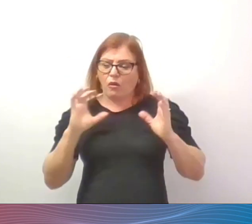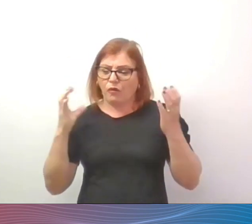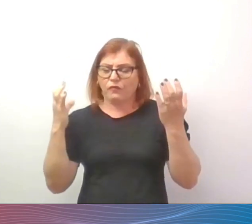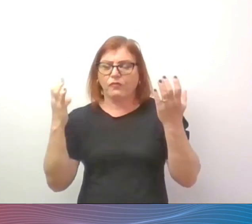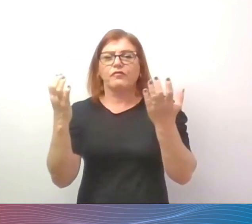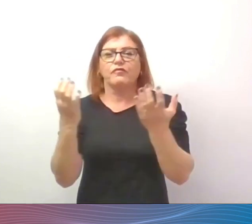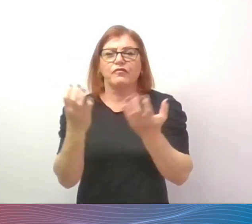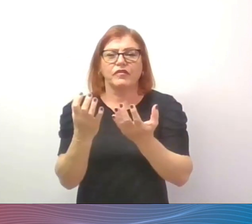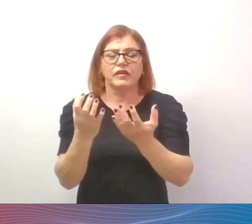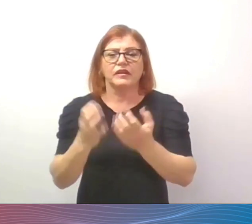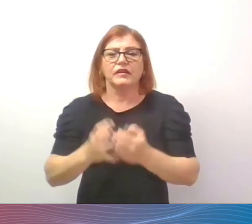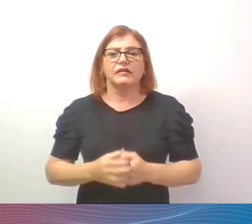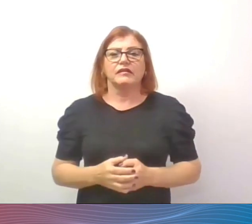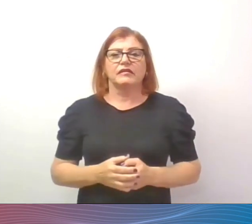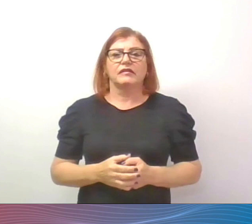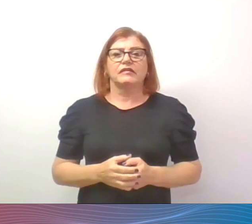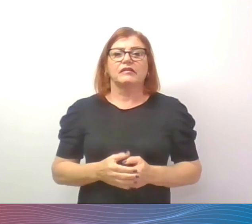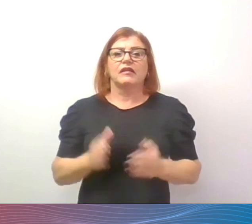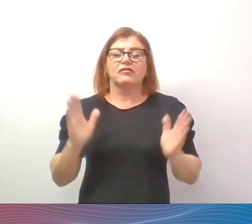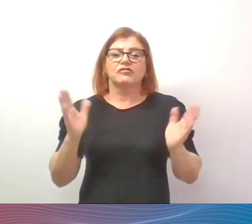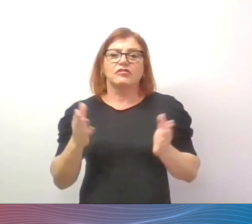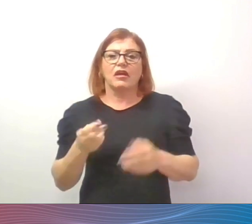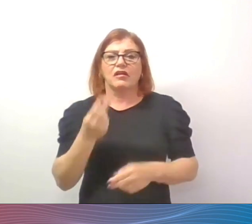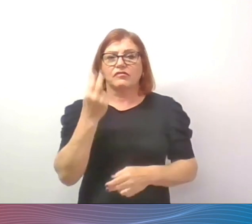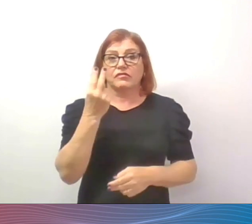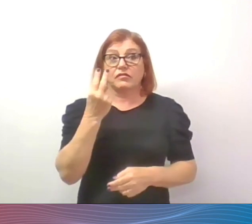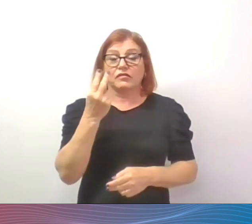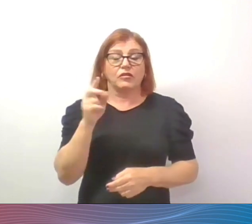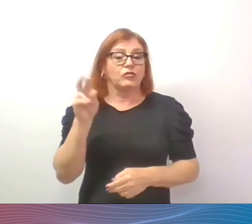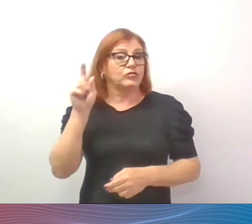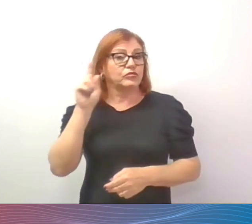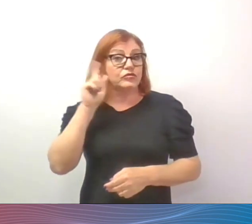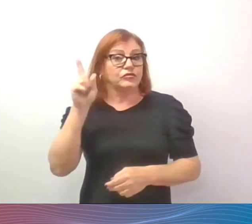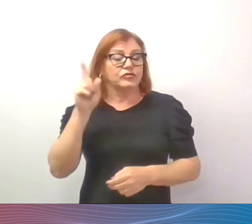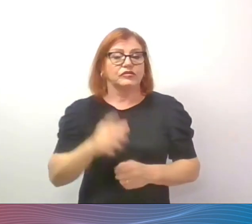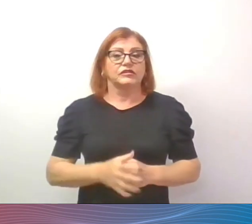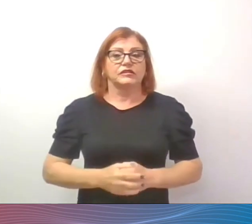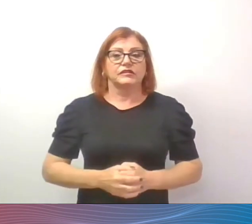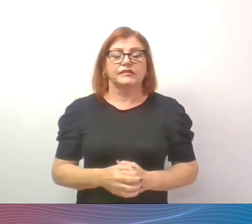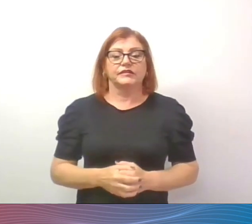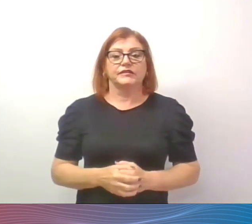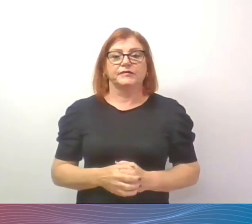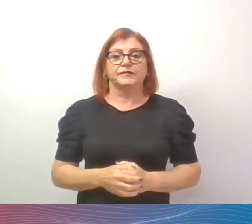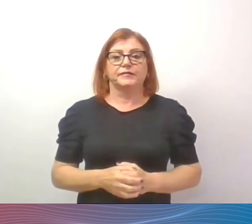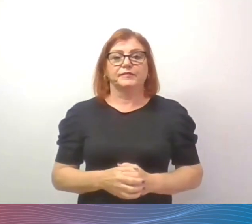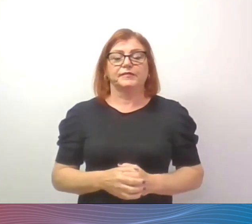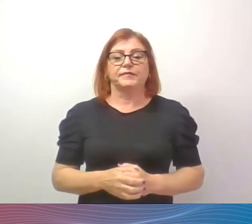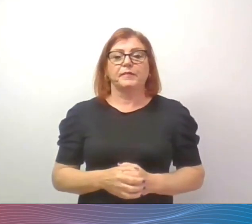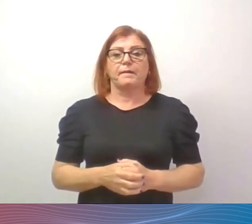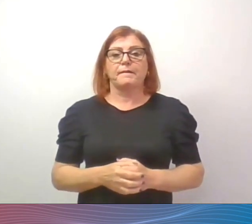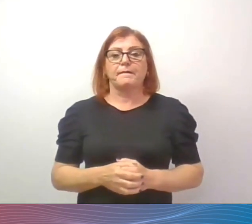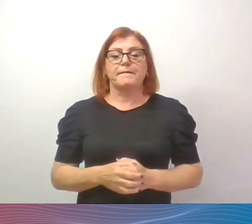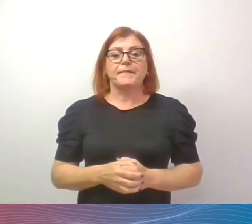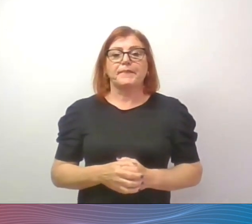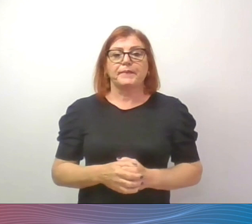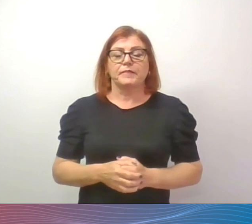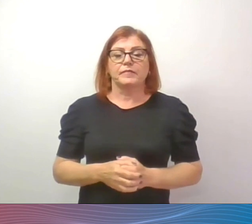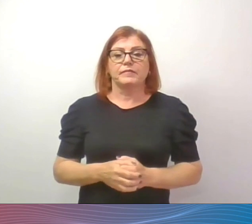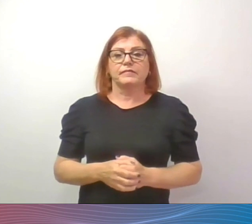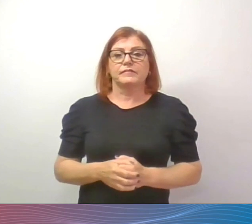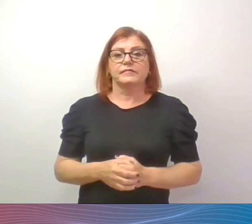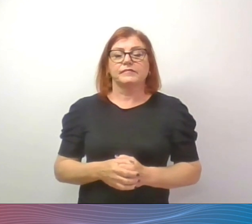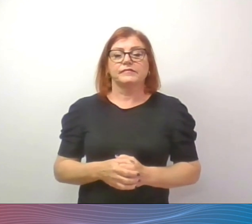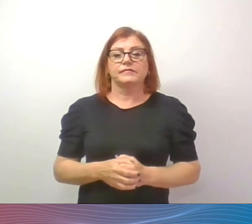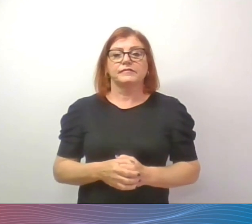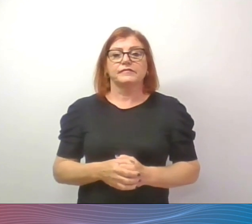já o segundo dia. And we have here the conference in this region of Boston, and today is the second day. E